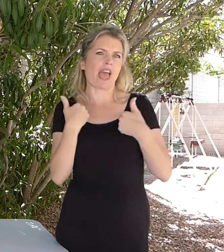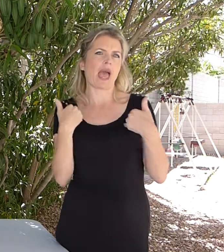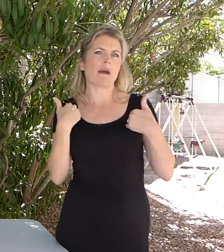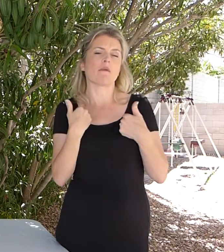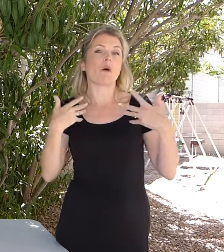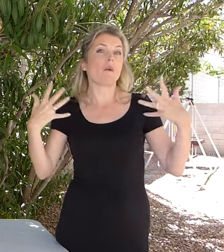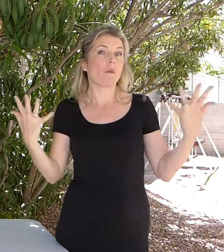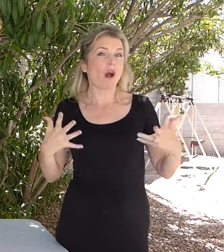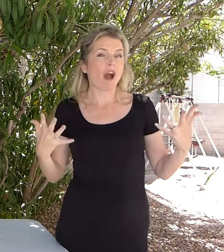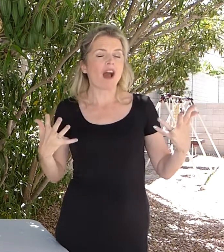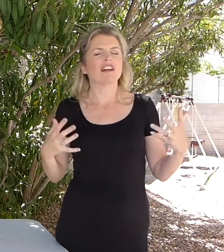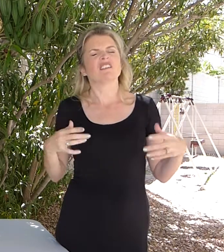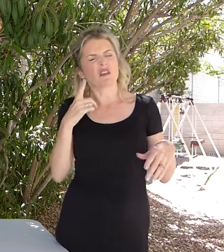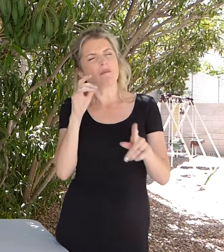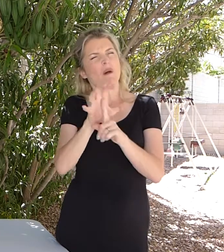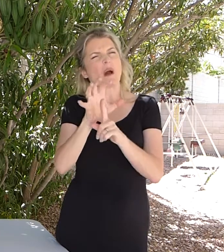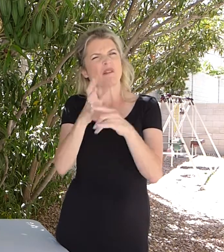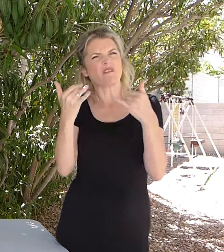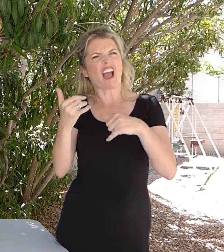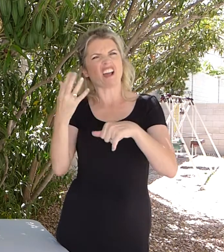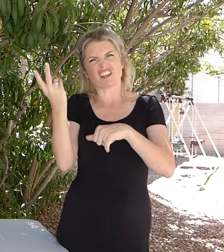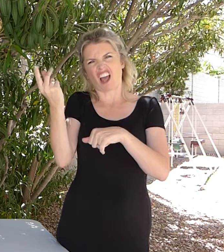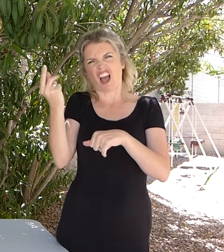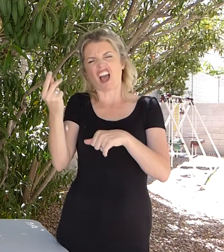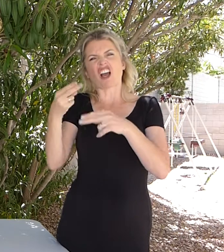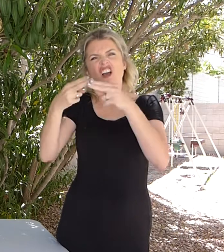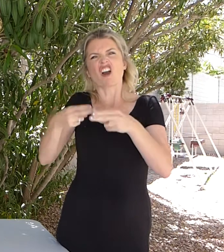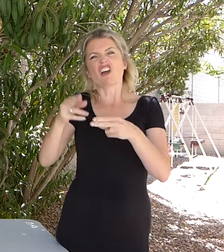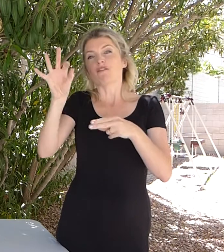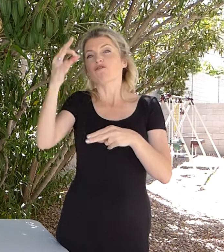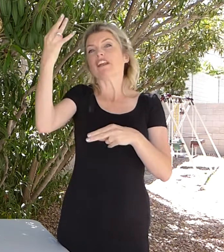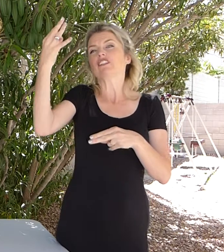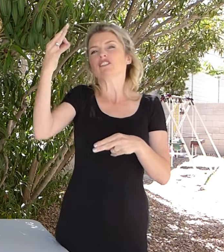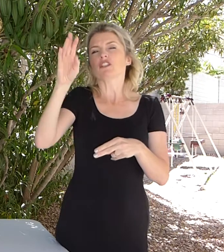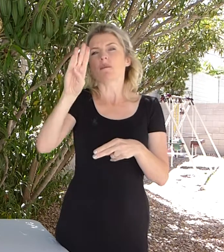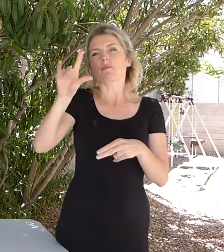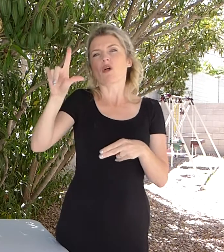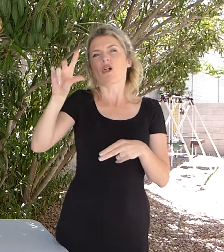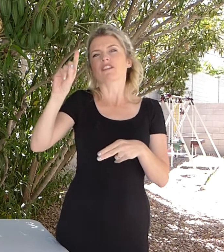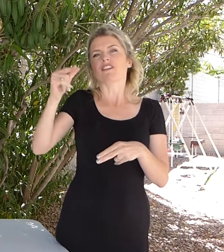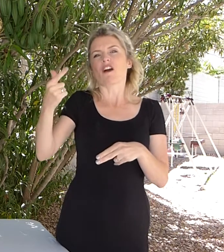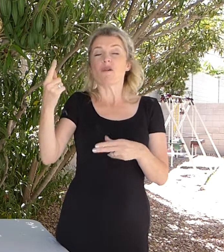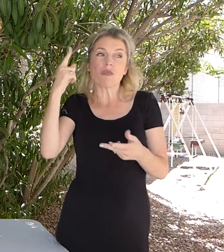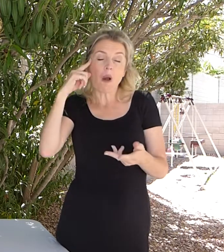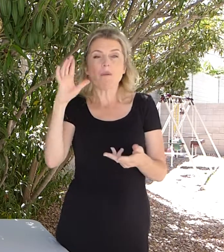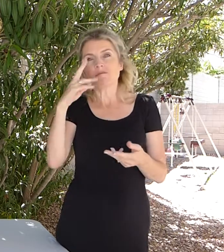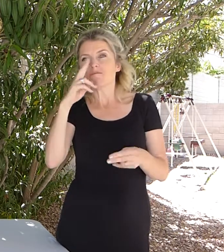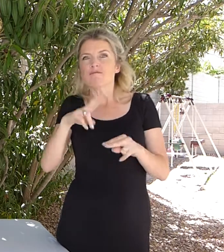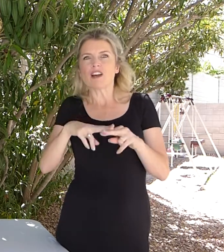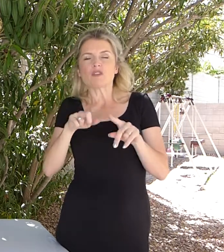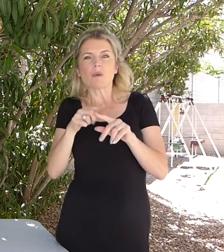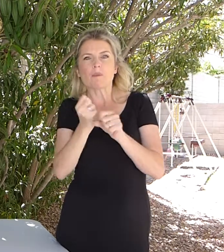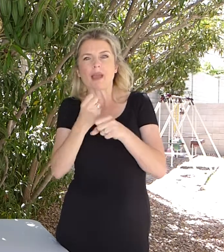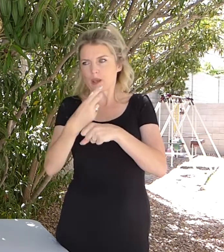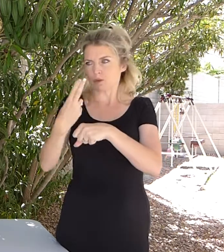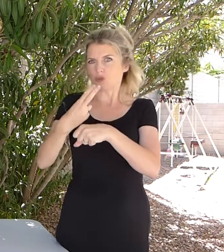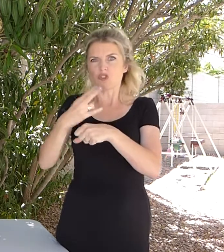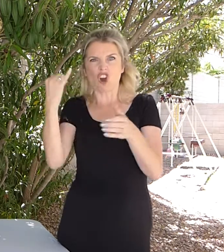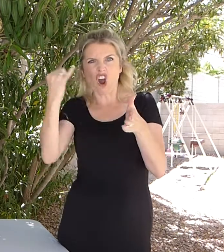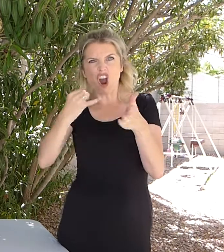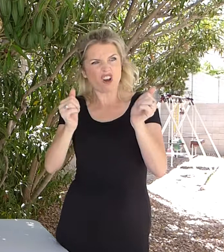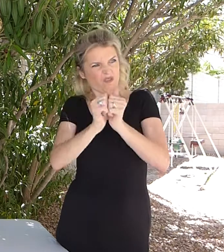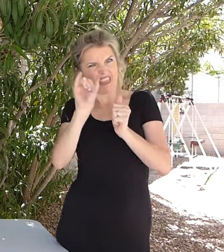now, is a French bulldog. So we thought a French bulldog might be really fun to make some pop art. And you can see